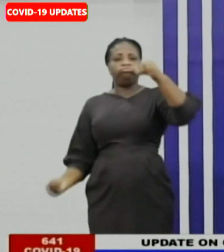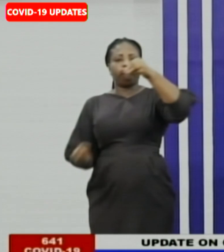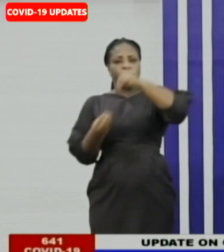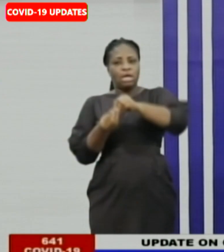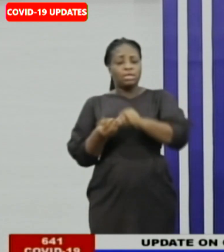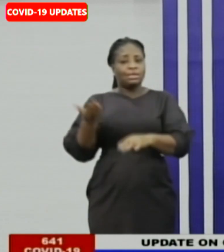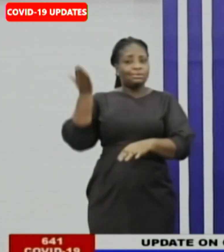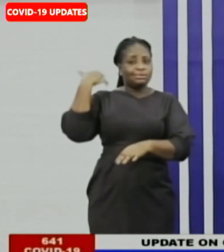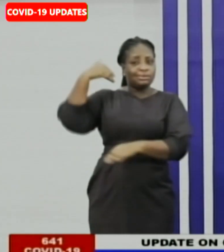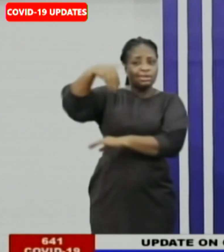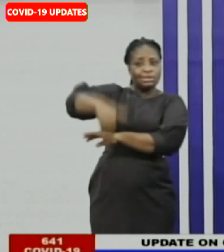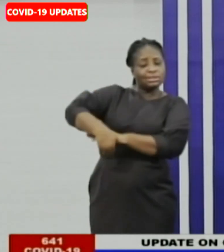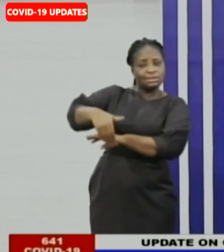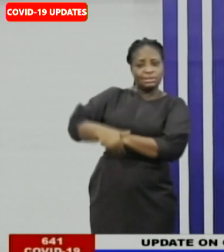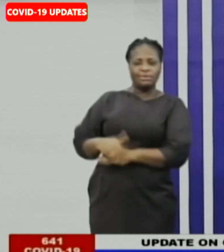night, we had done